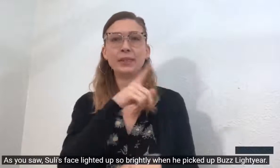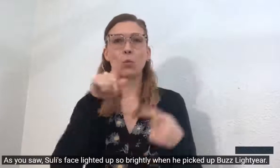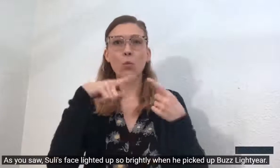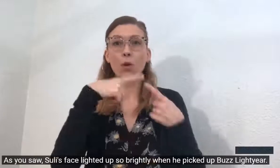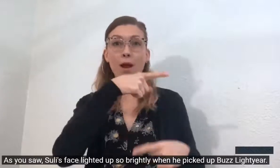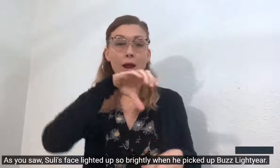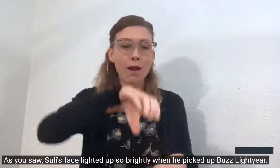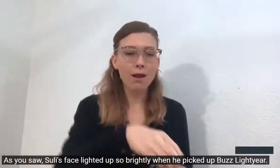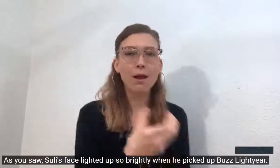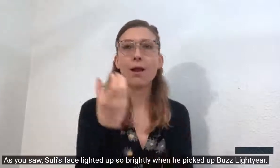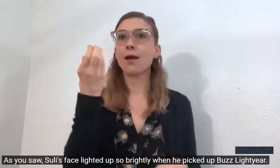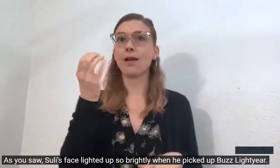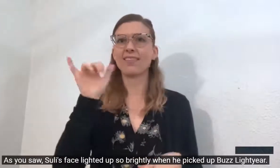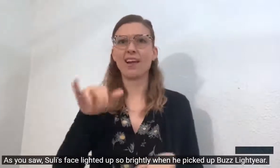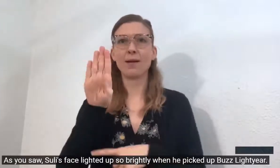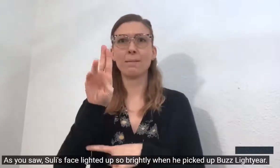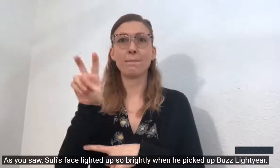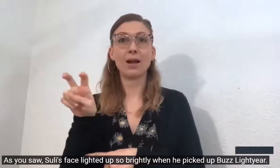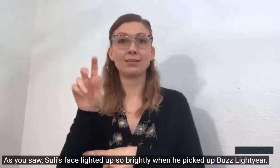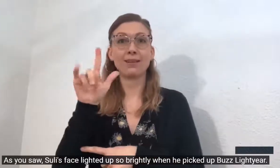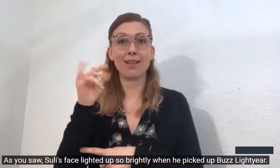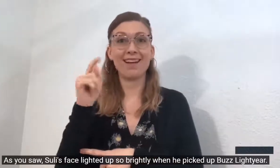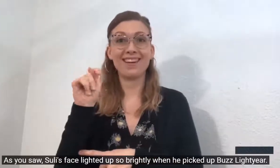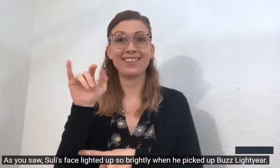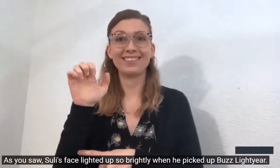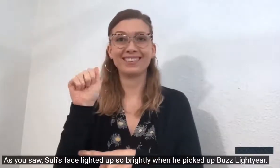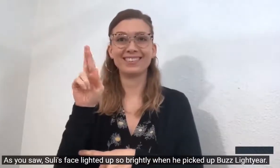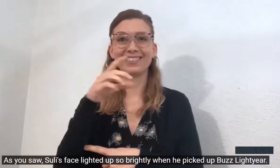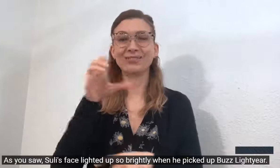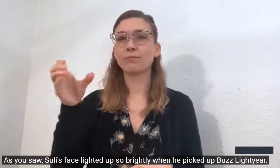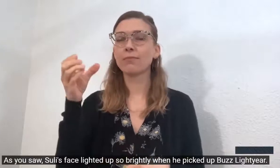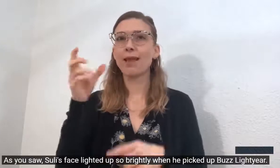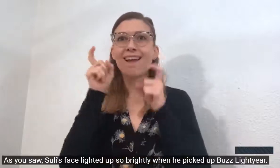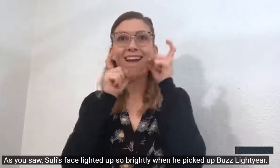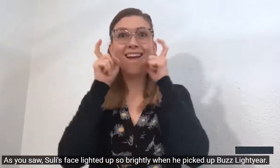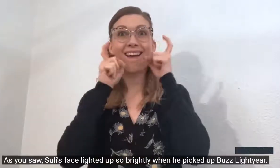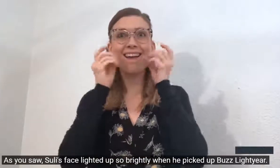saw, Suli's face really lit up when he found his Buzz Lightyear.